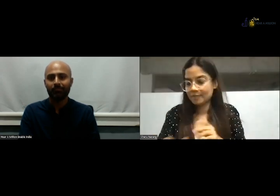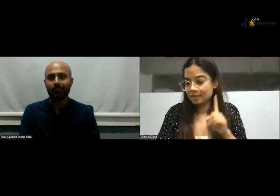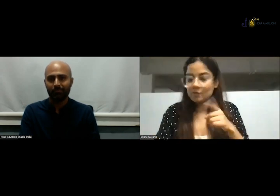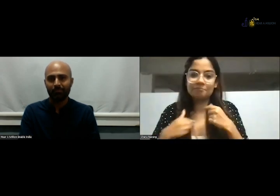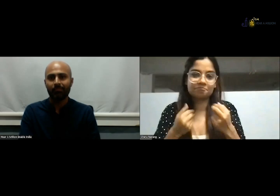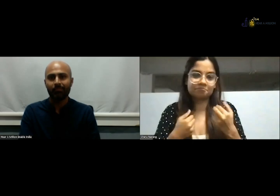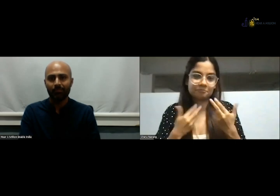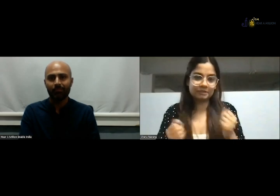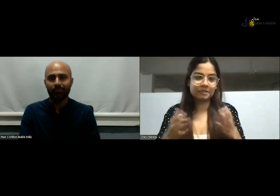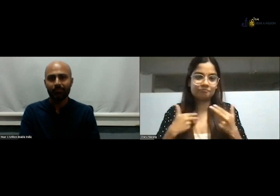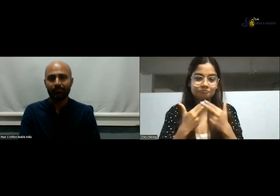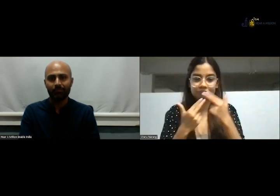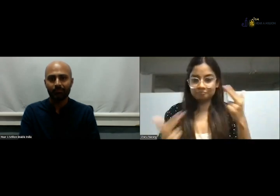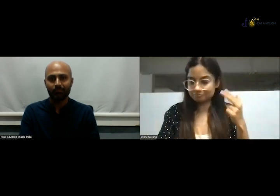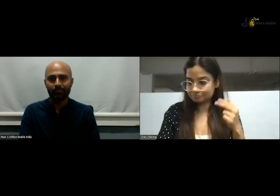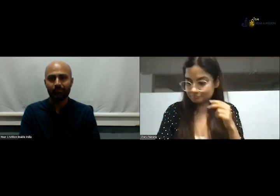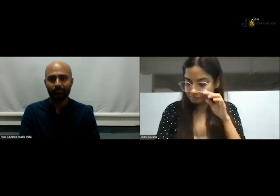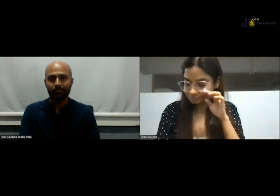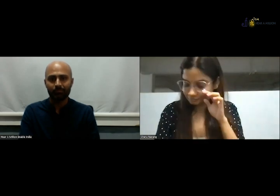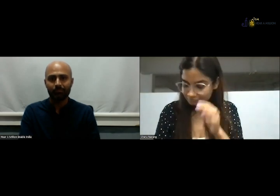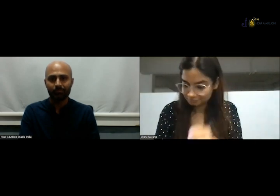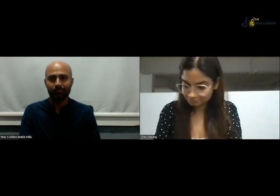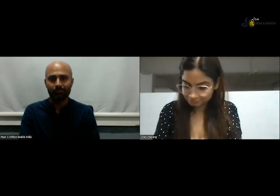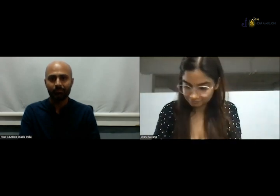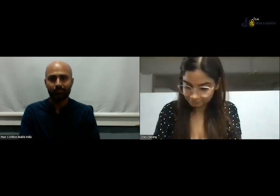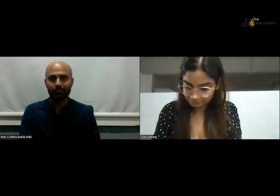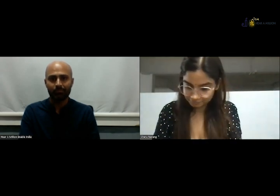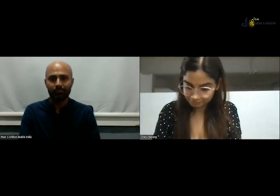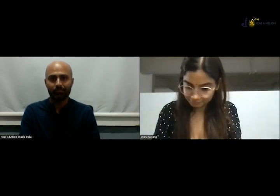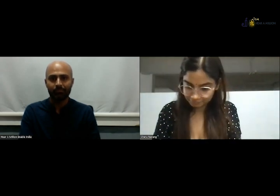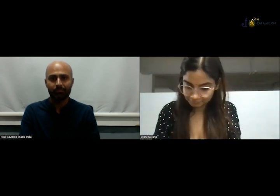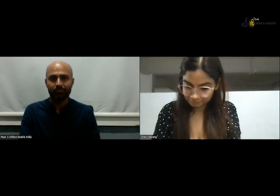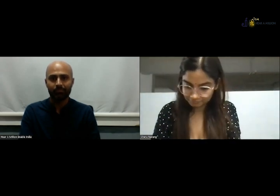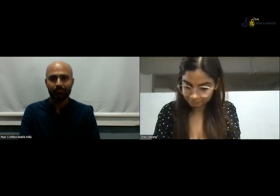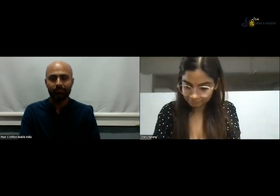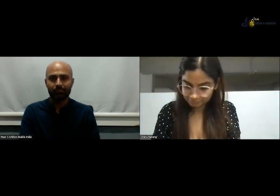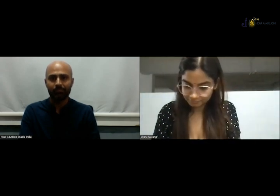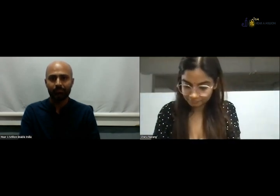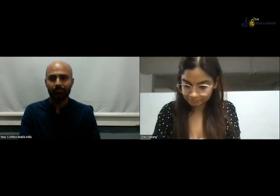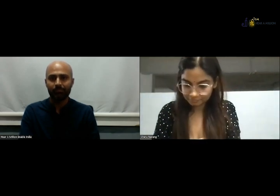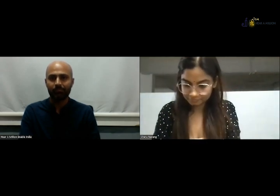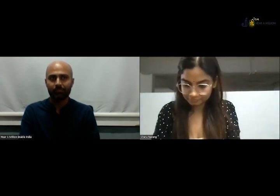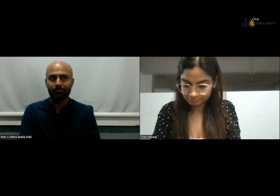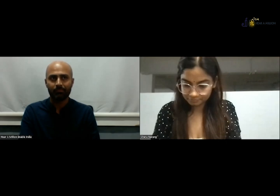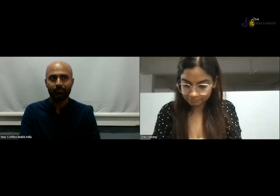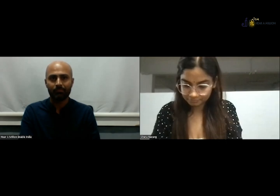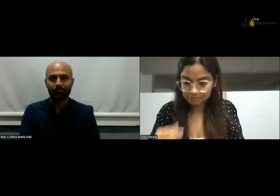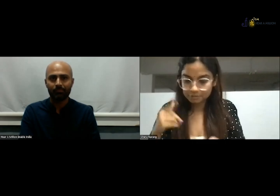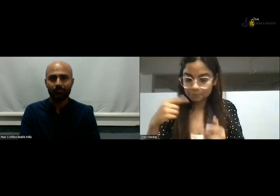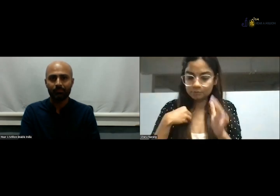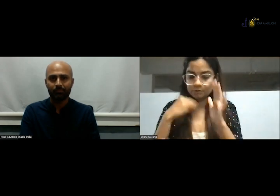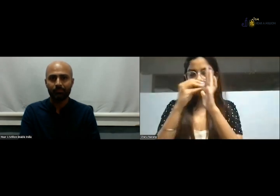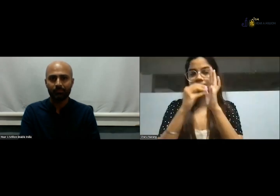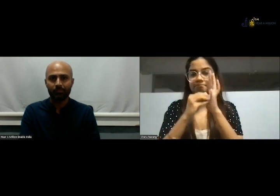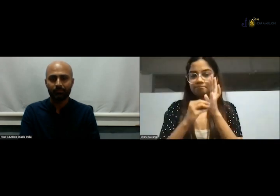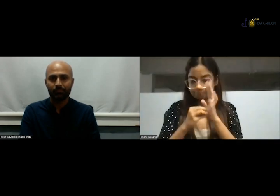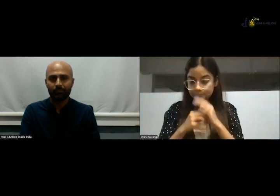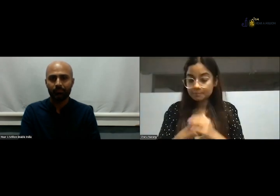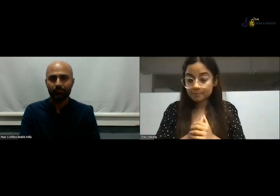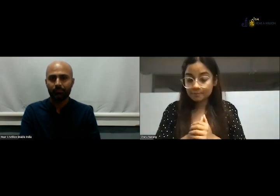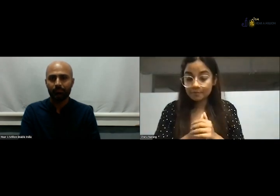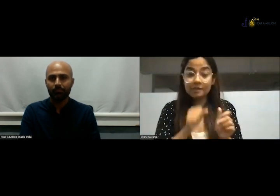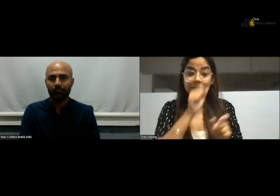all look up to her, get inspiration from her. And let me tell you my experience.